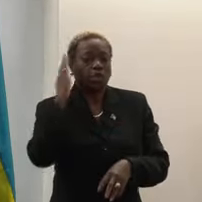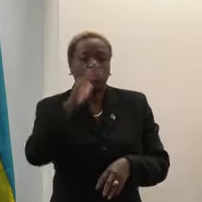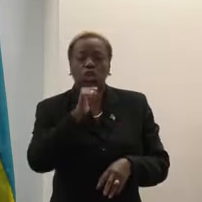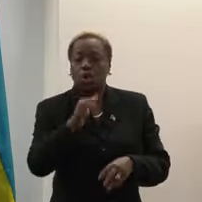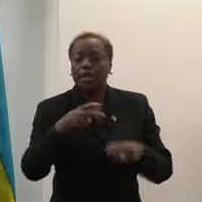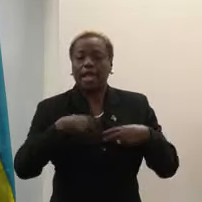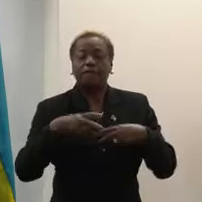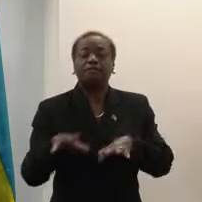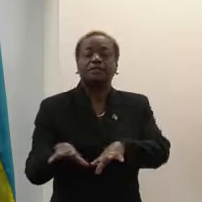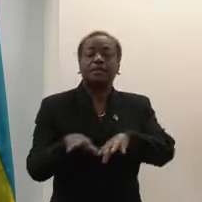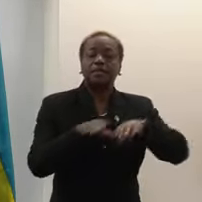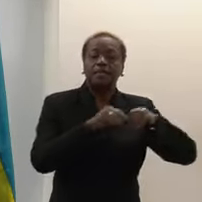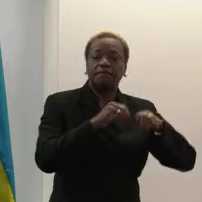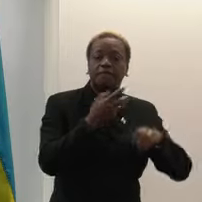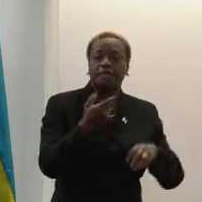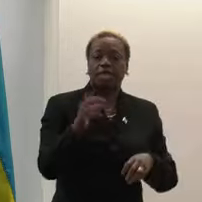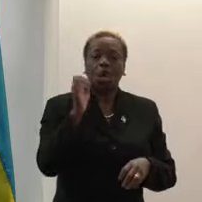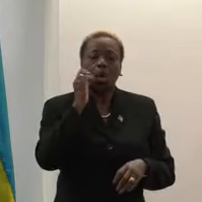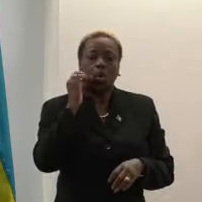leave their respective homes.